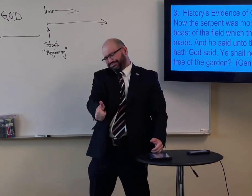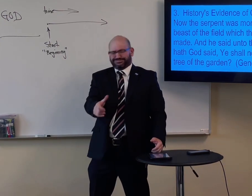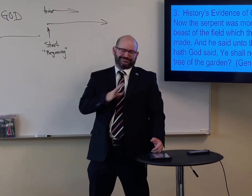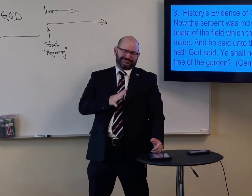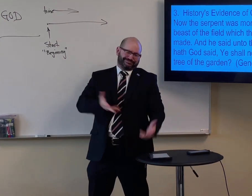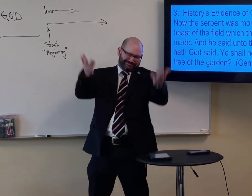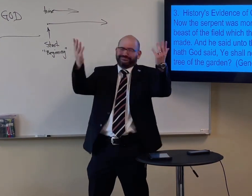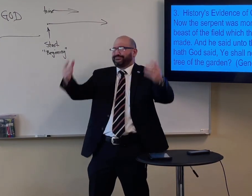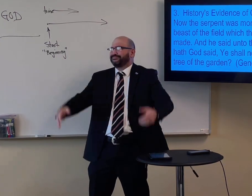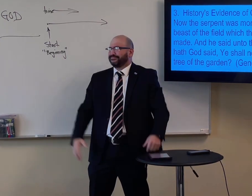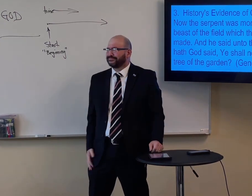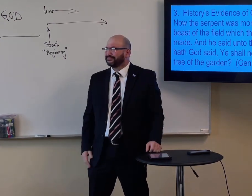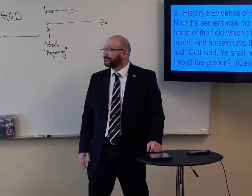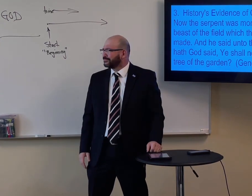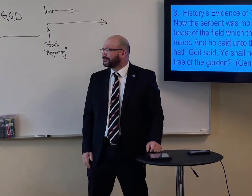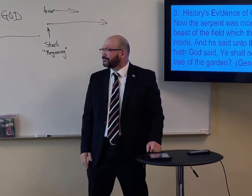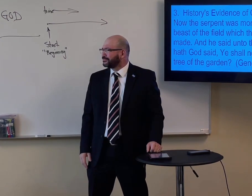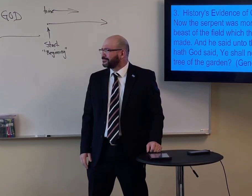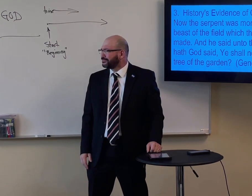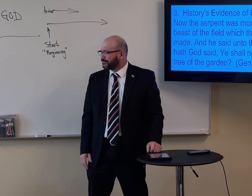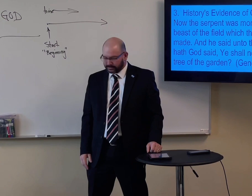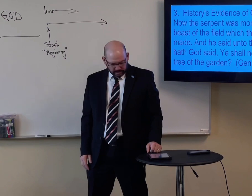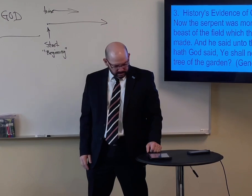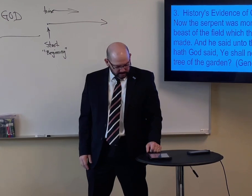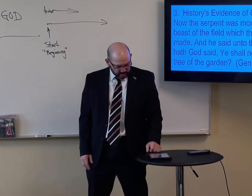Yeah, there's nothing preventing you from doing that.